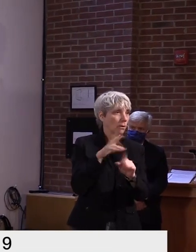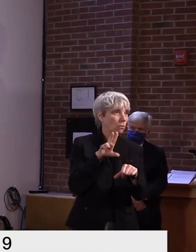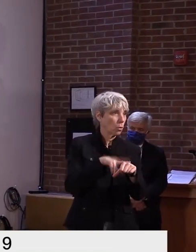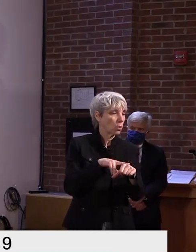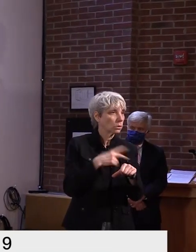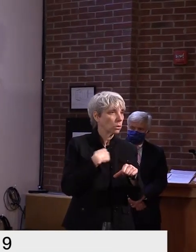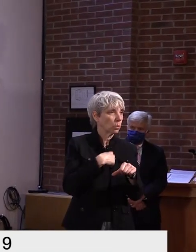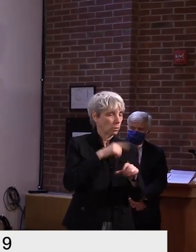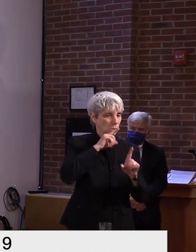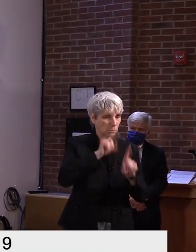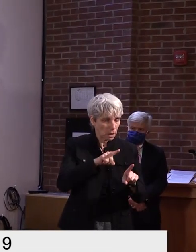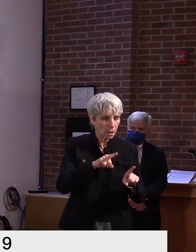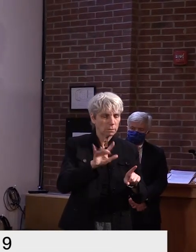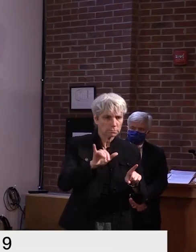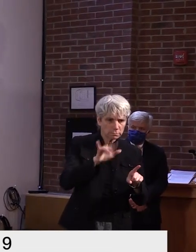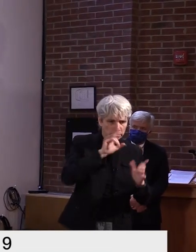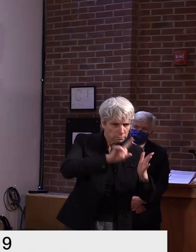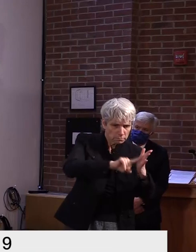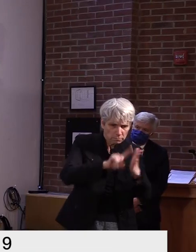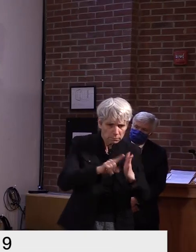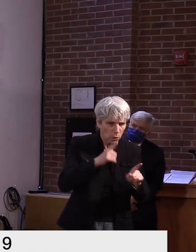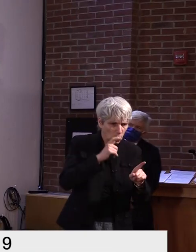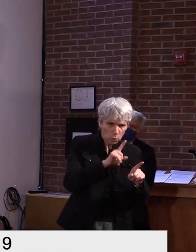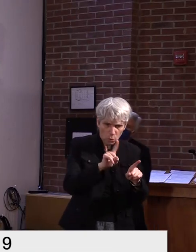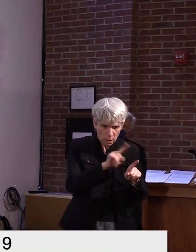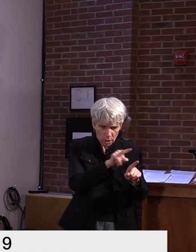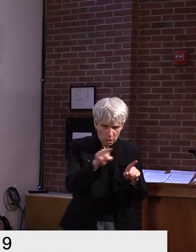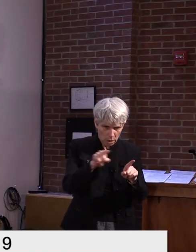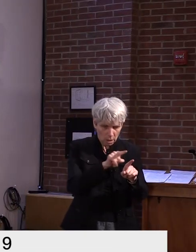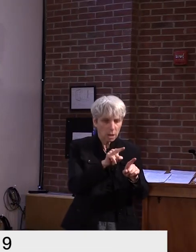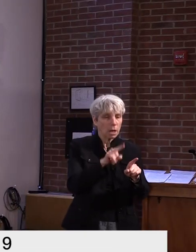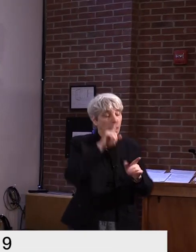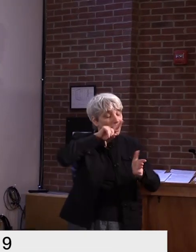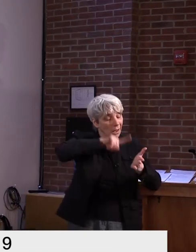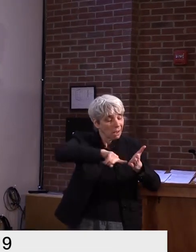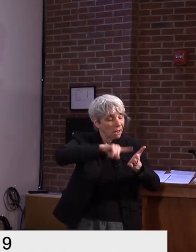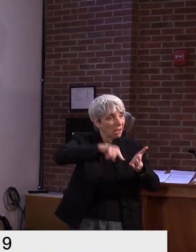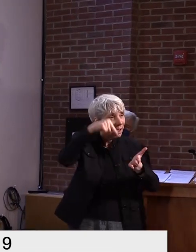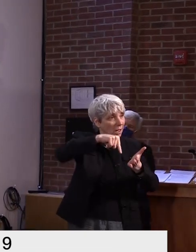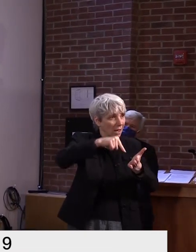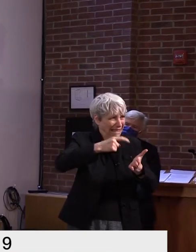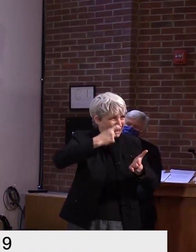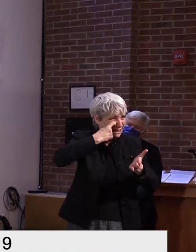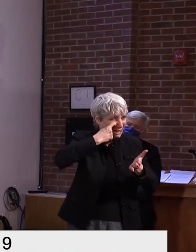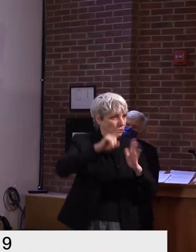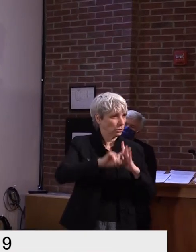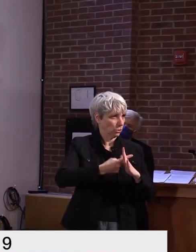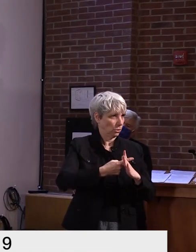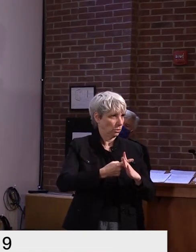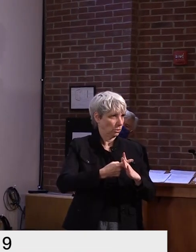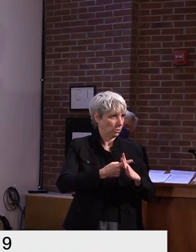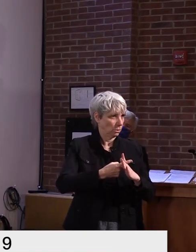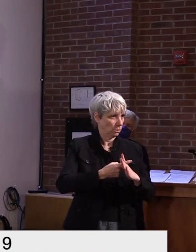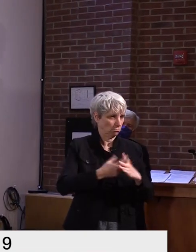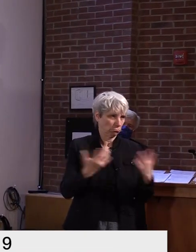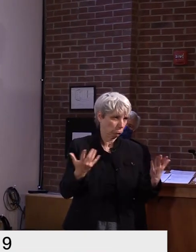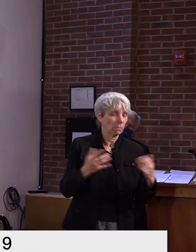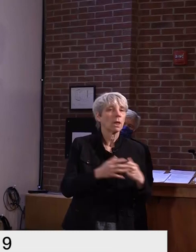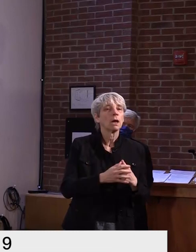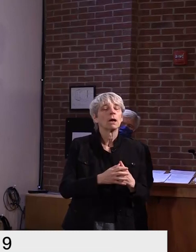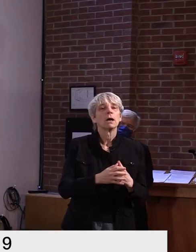We're investigating any potential outbreaks. The investigation is actually very early.